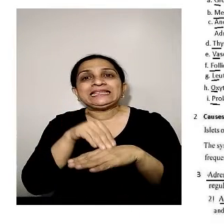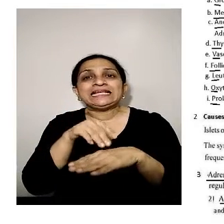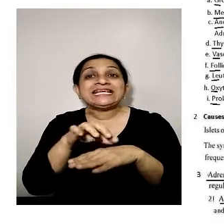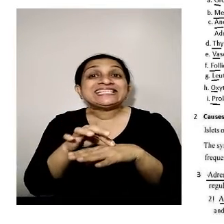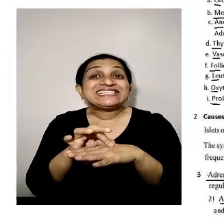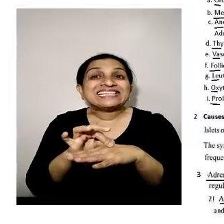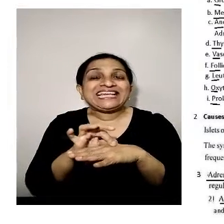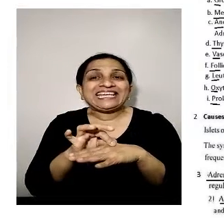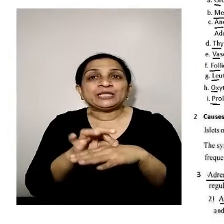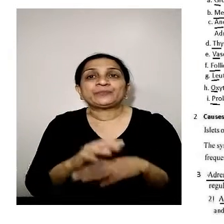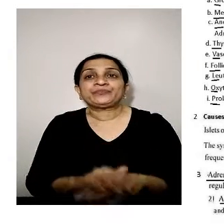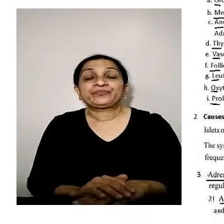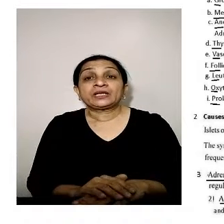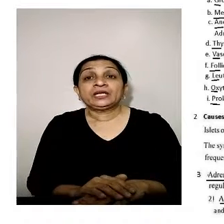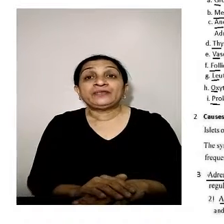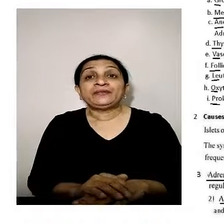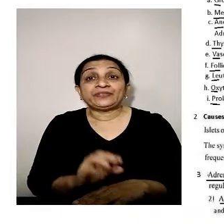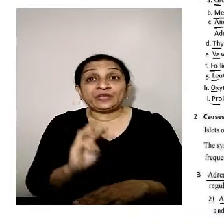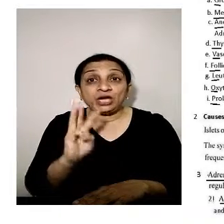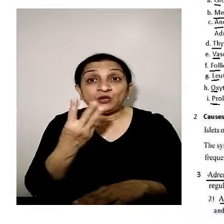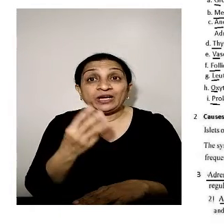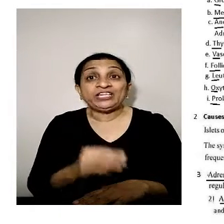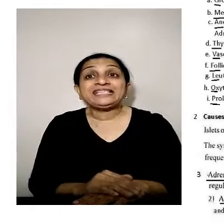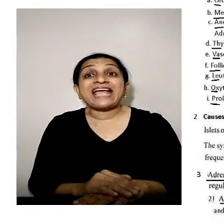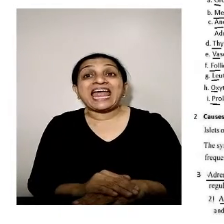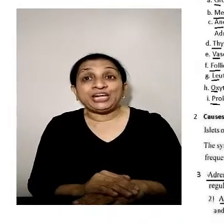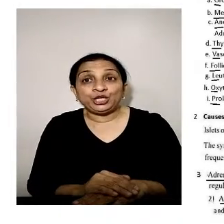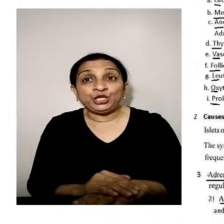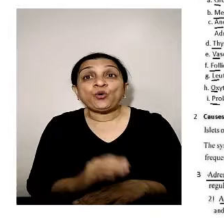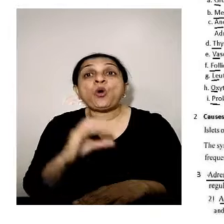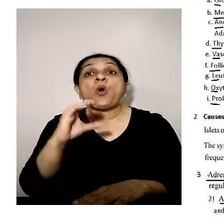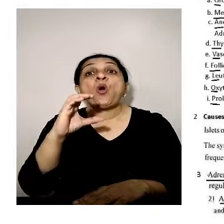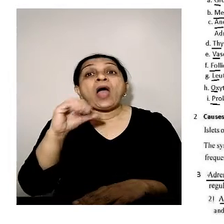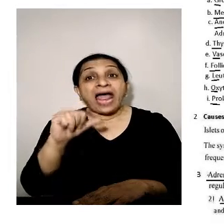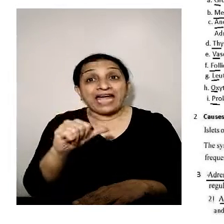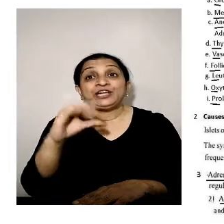melanin in the skin. Then the third one is